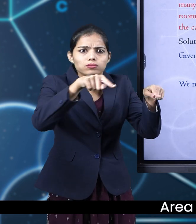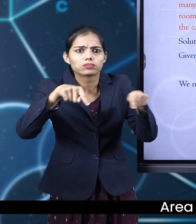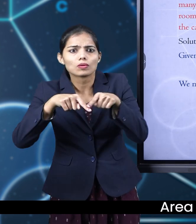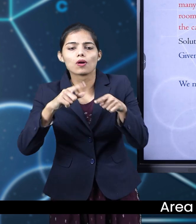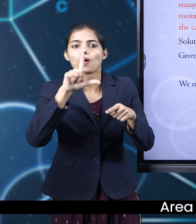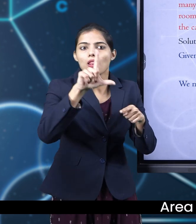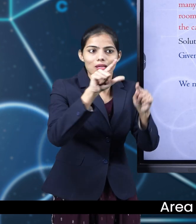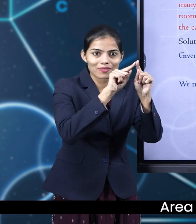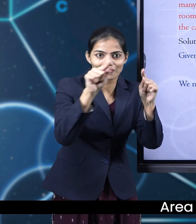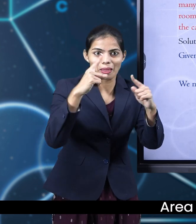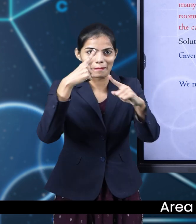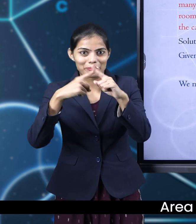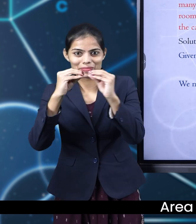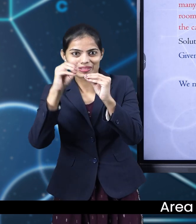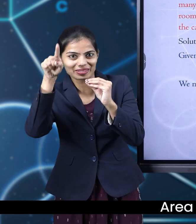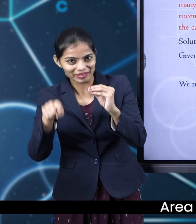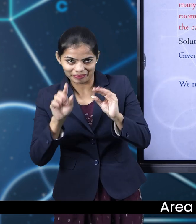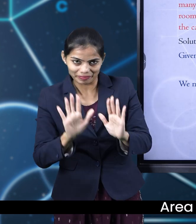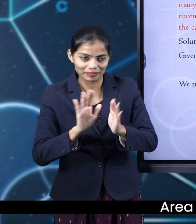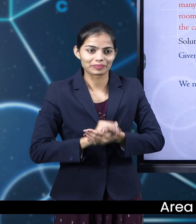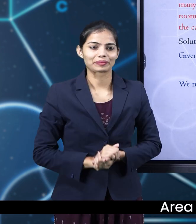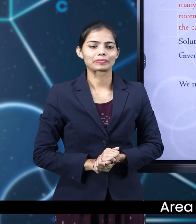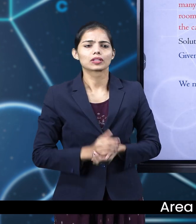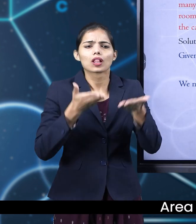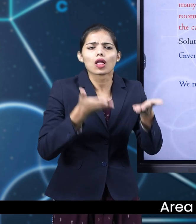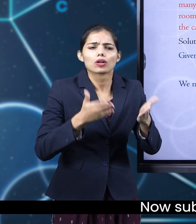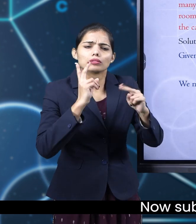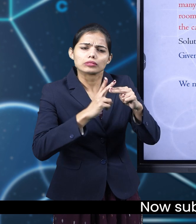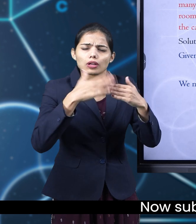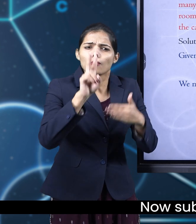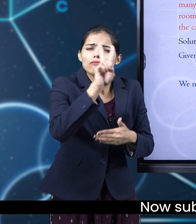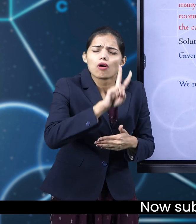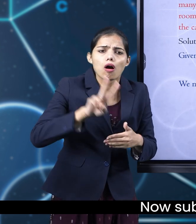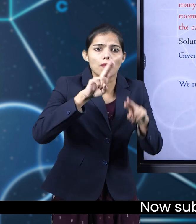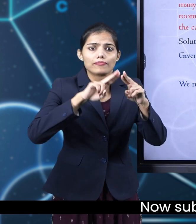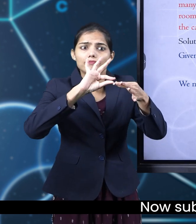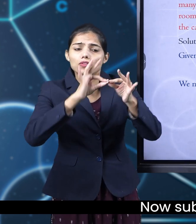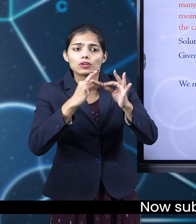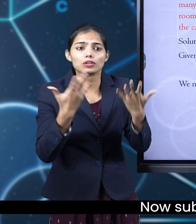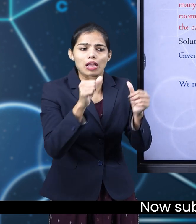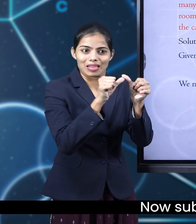Area of the floor is equal to length into breadth. Now substitute the values in the